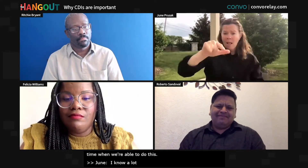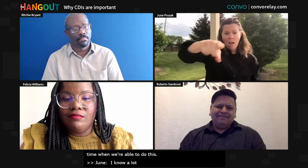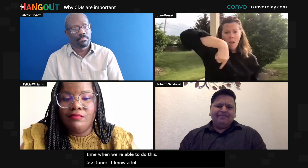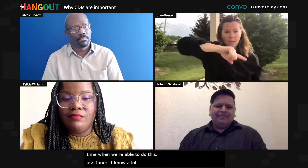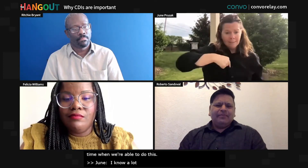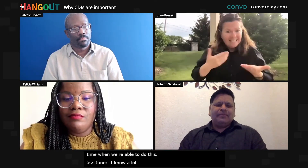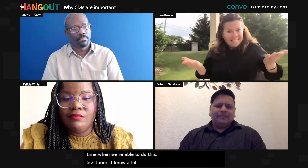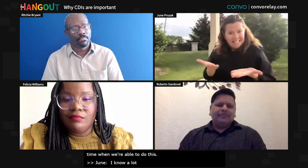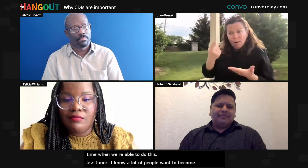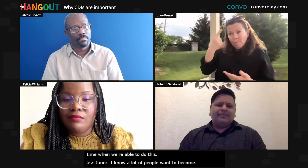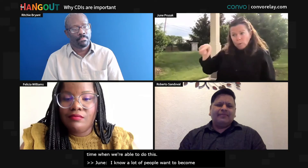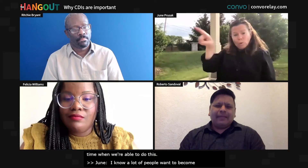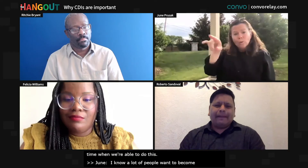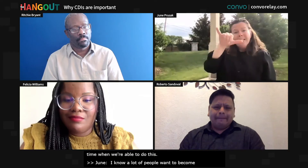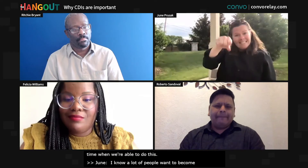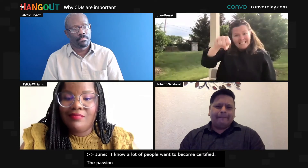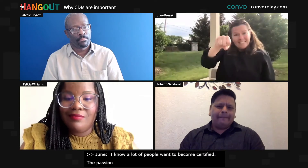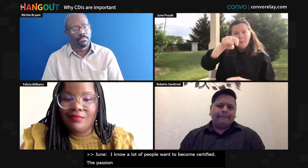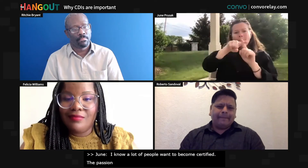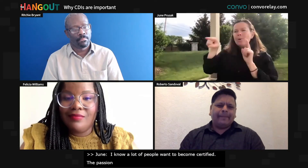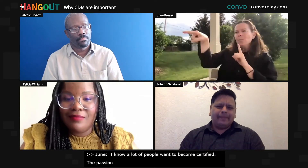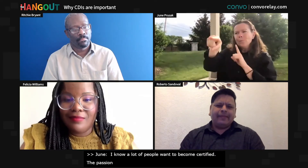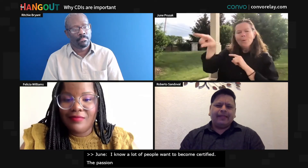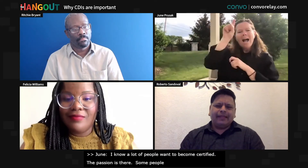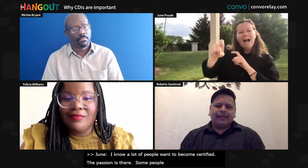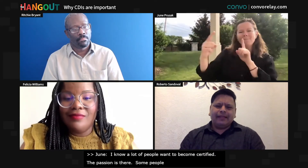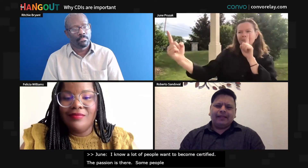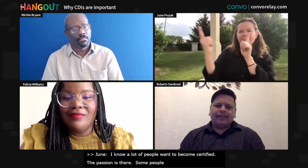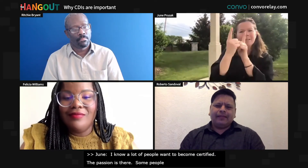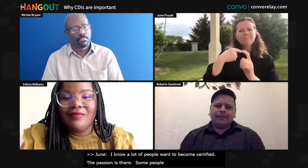is there. Some people like us here